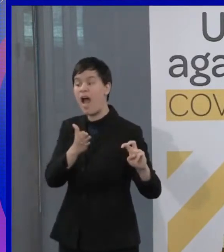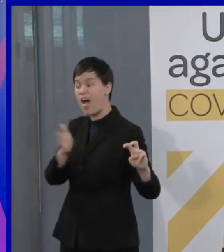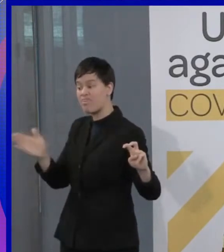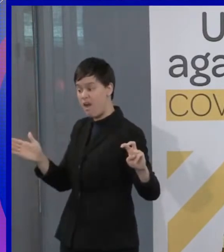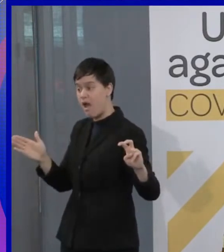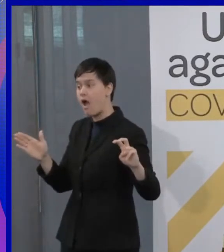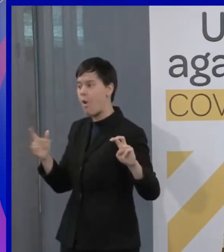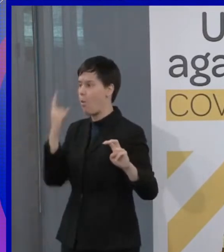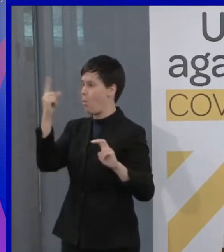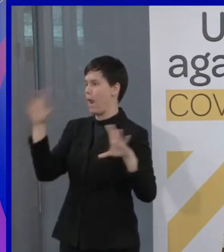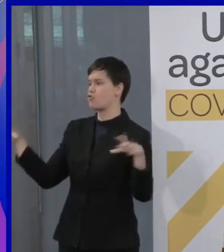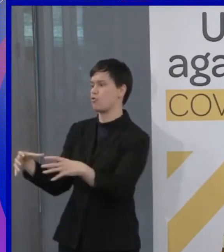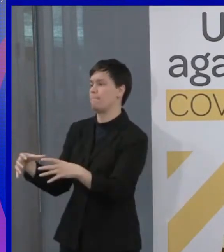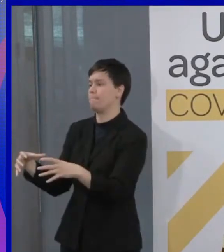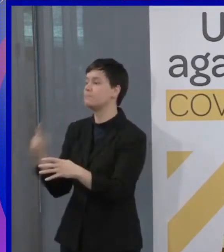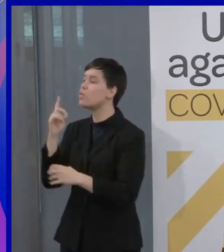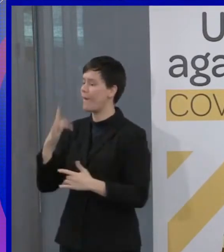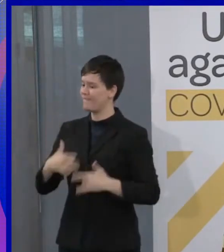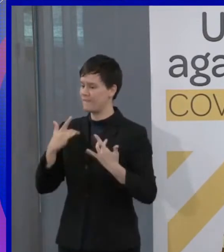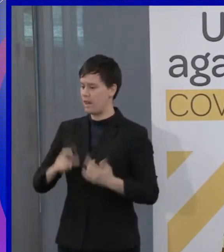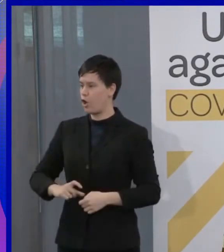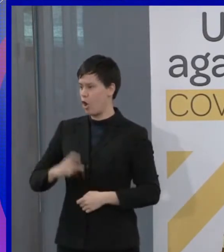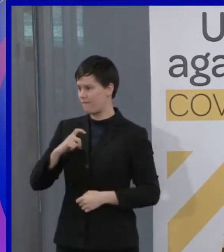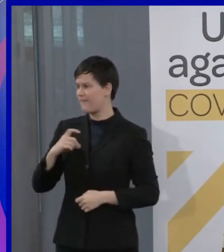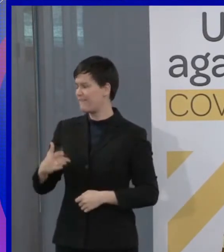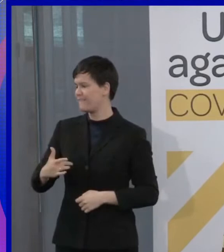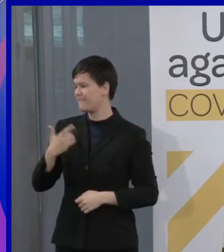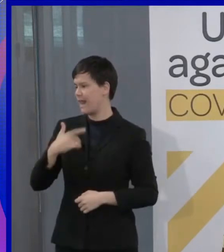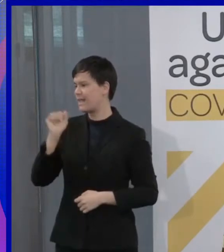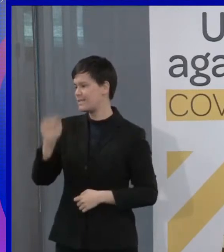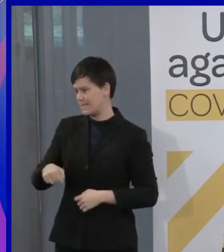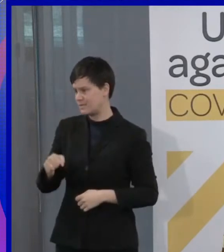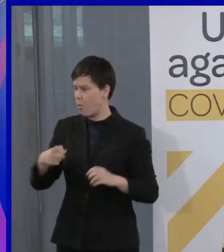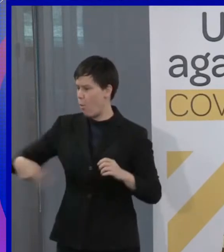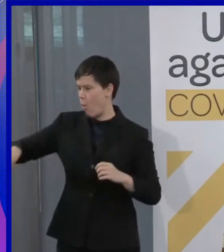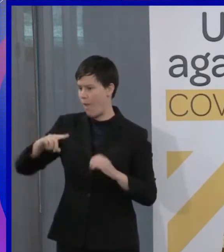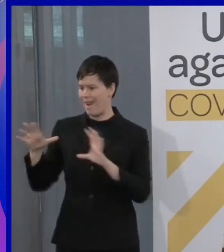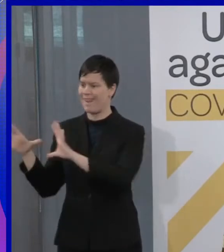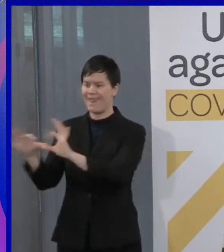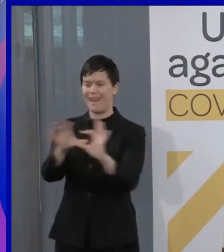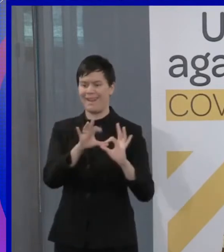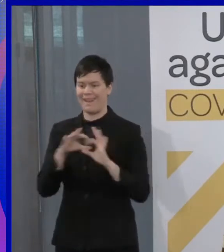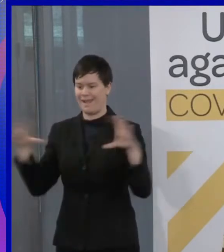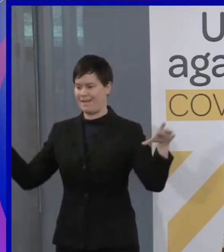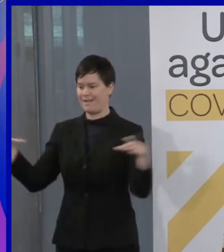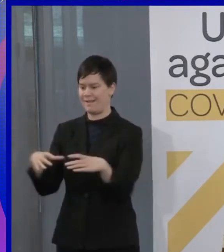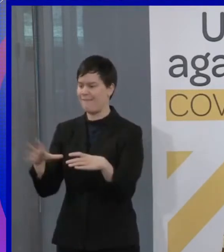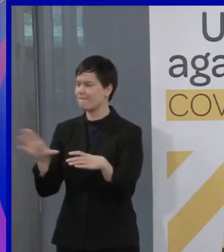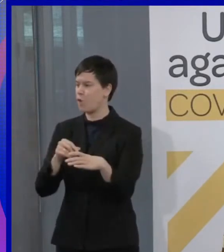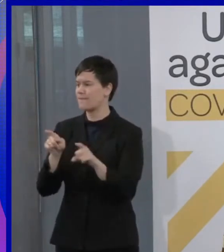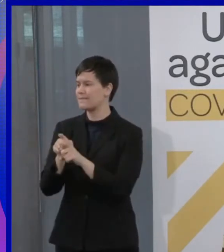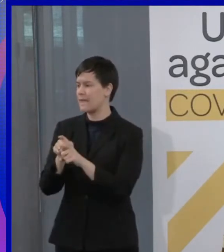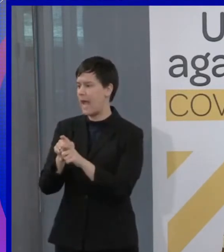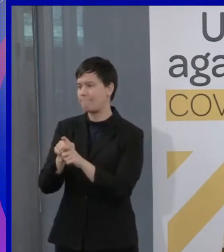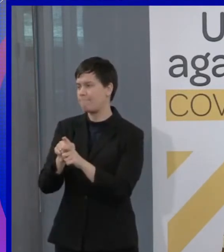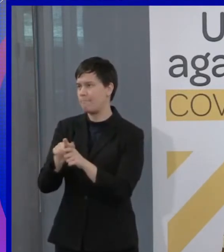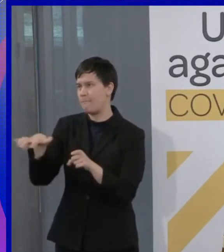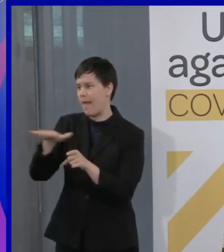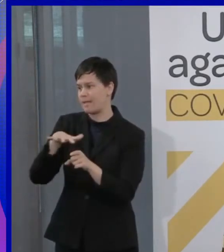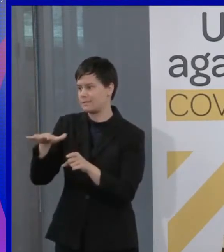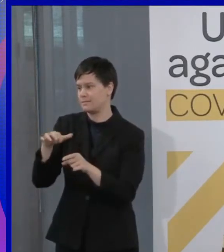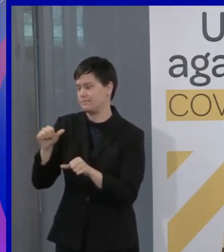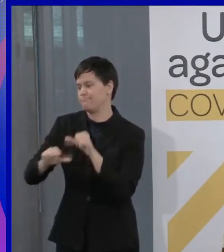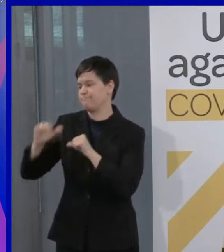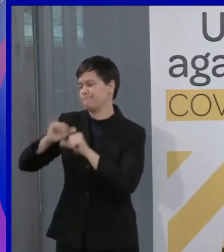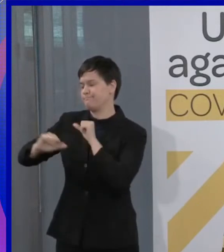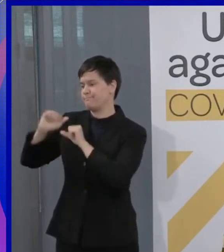with a single cluster, a single outbreak, and thanks to the efforts of the community in coming forward for that testing, we're